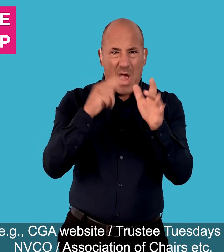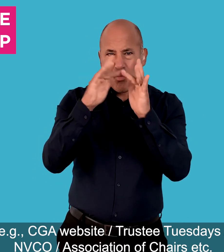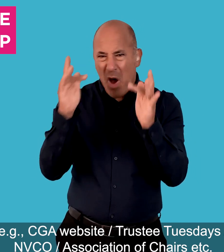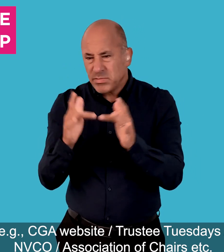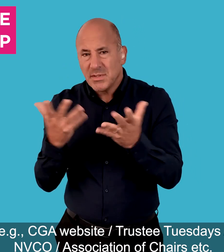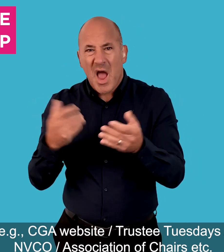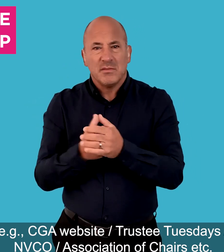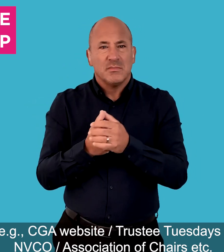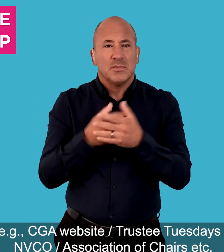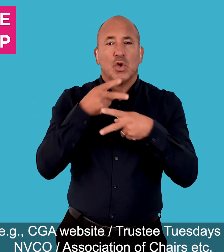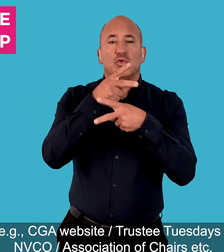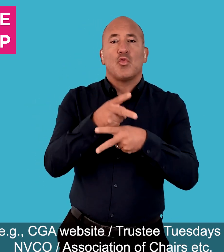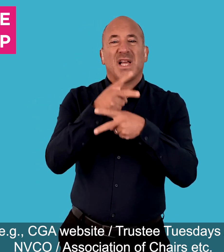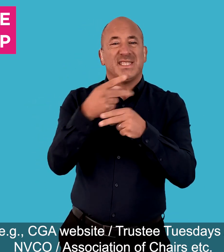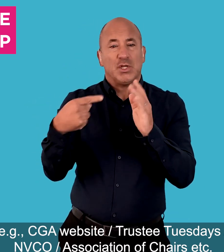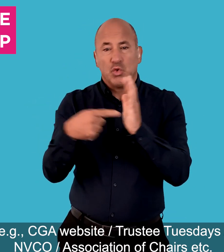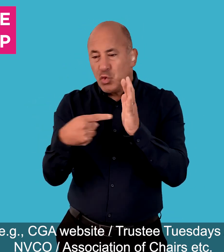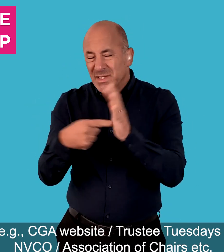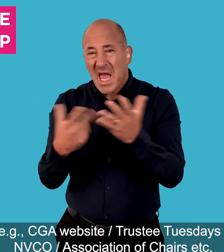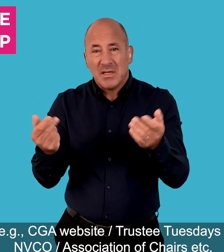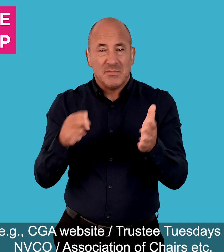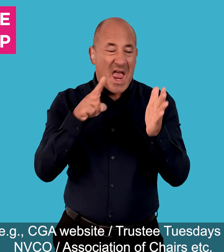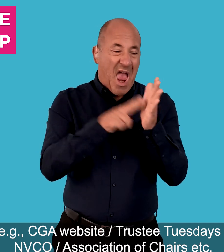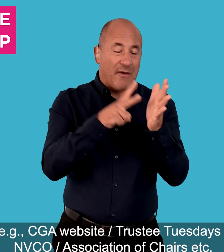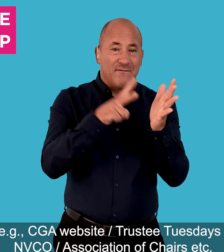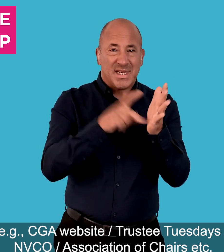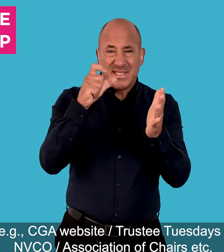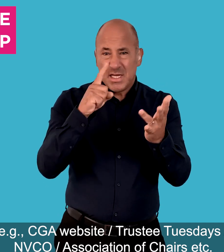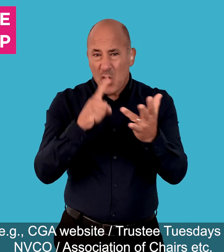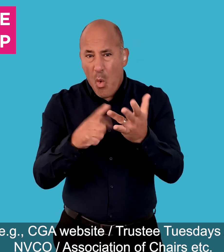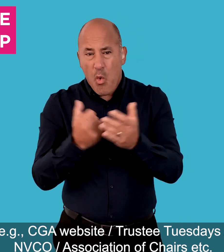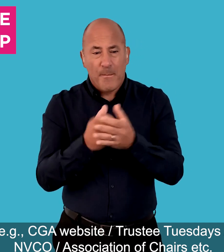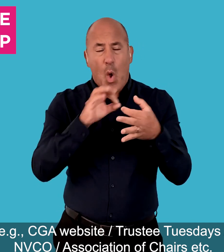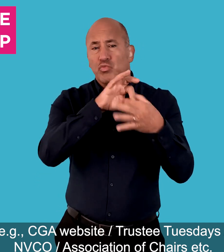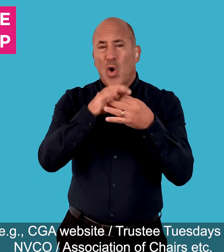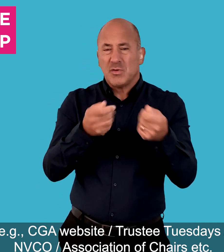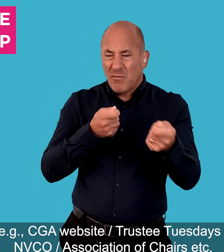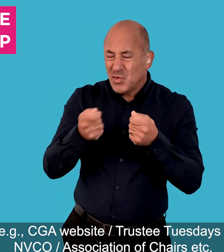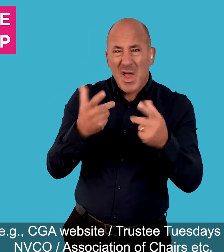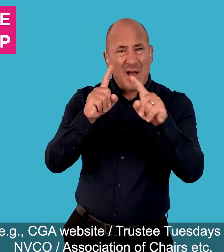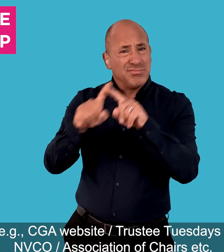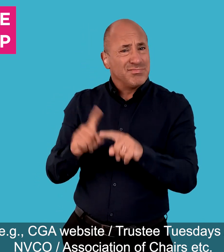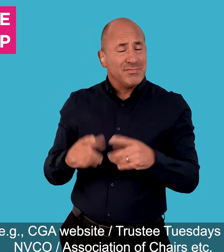e.g. CGA website, Trustee Tuesdays, NVCO, Association of Charities,